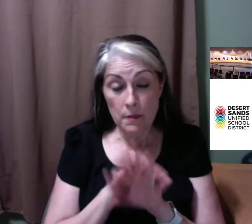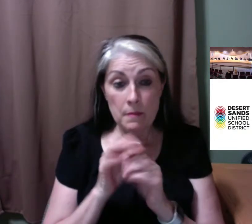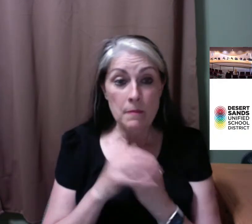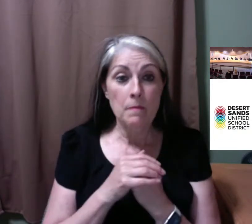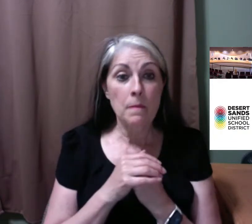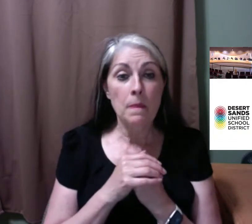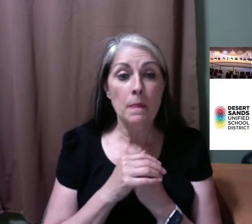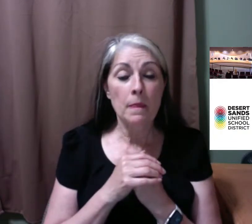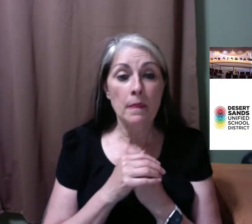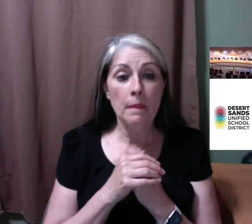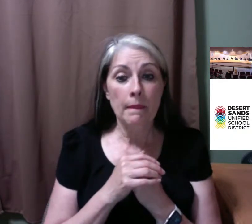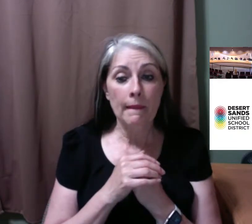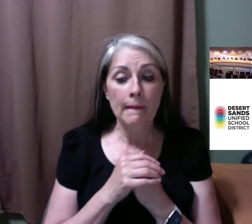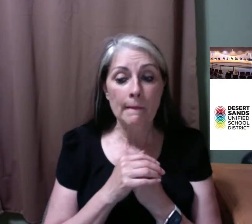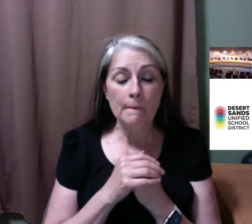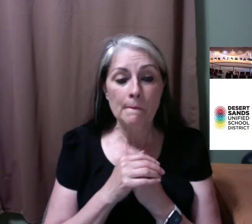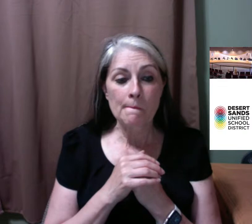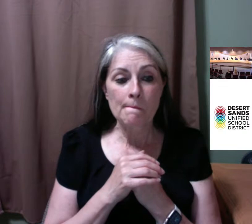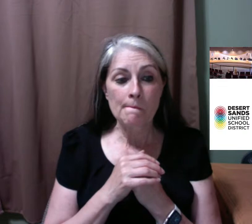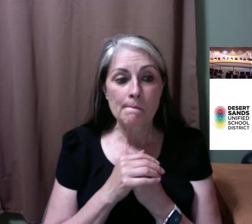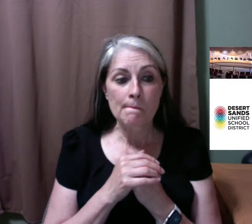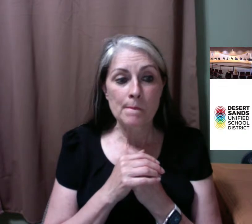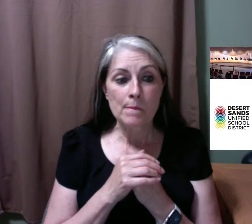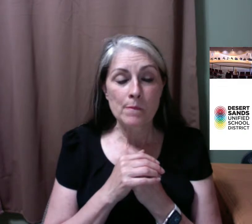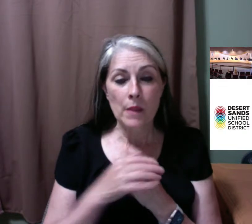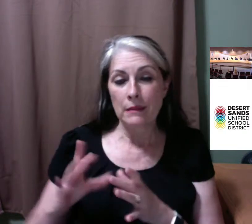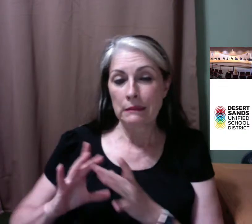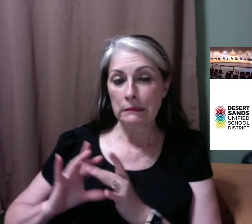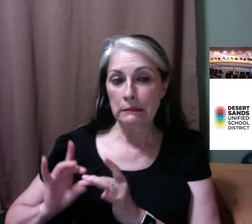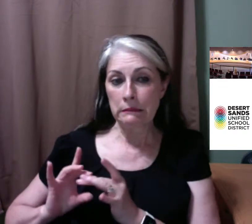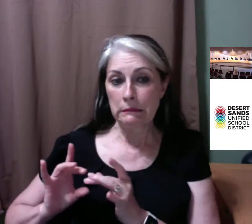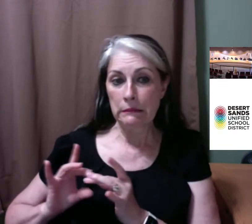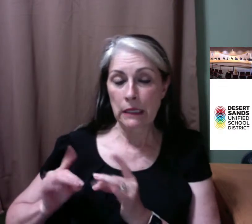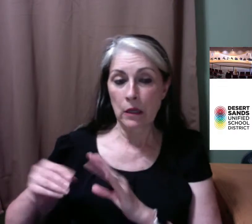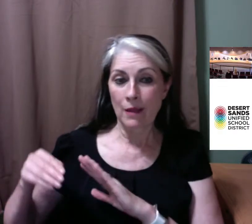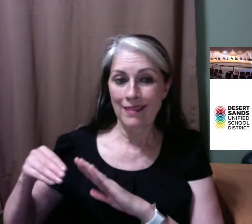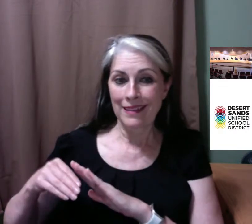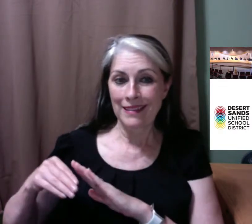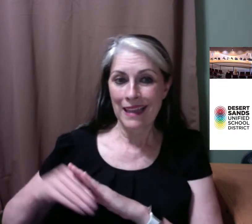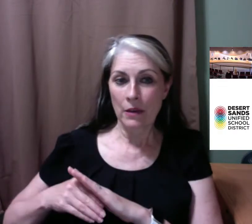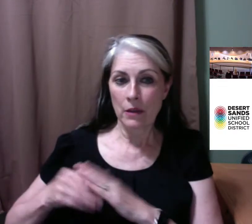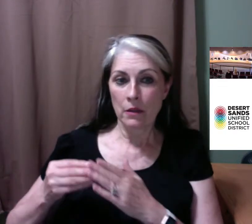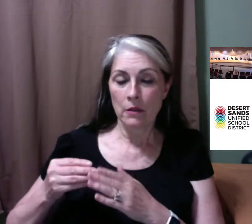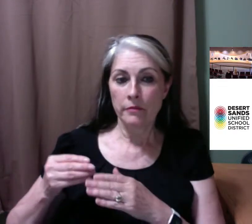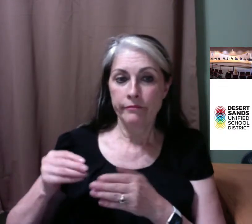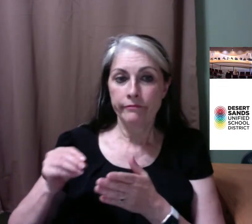I was wondering on the, this is just a side note, on the downturn on enrollment,